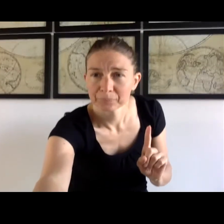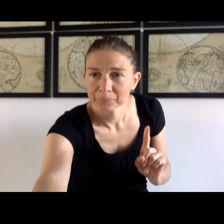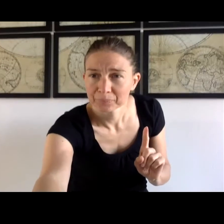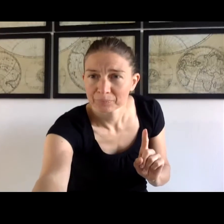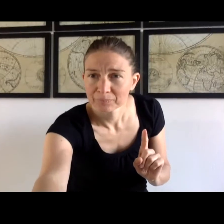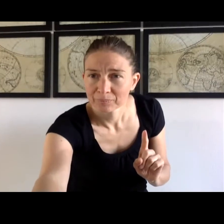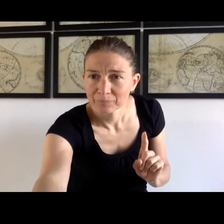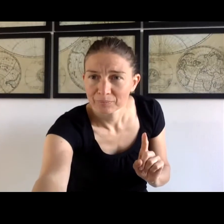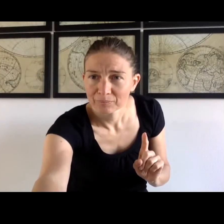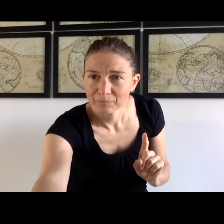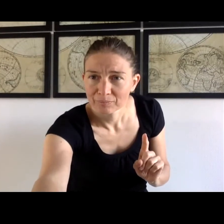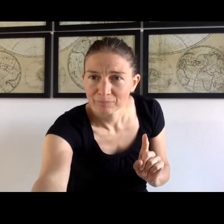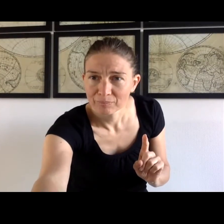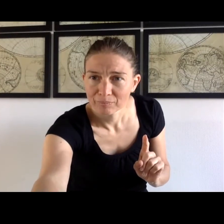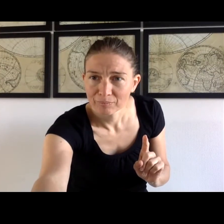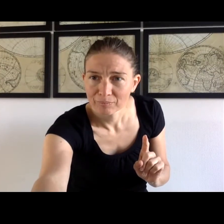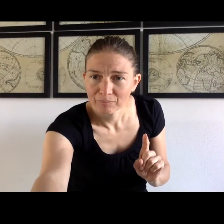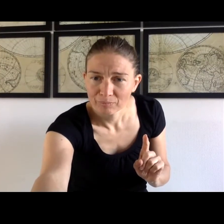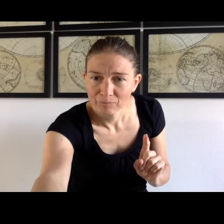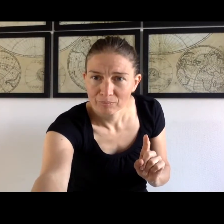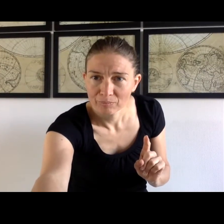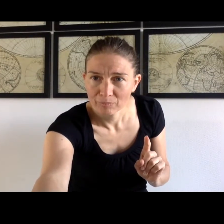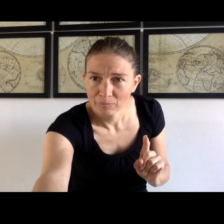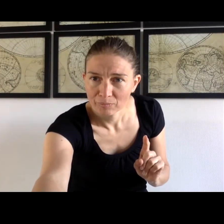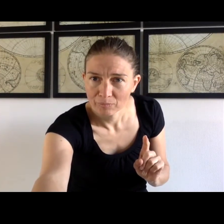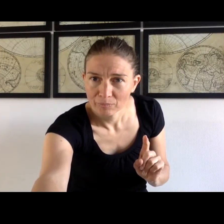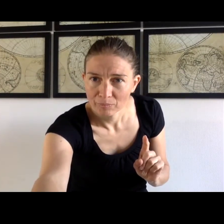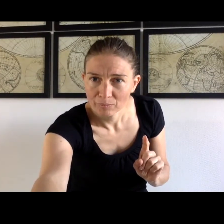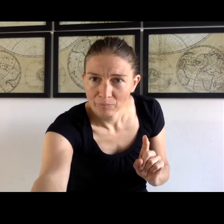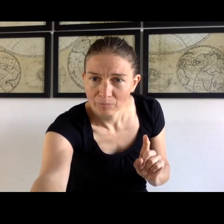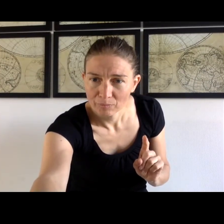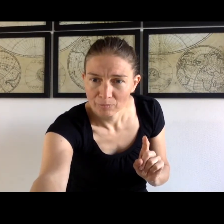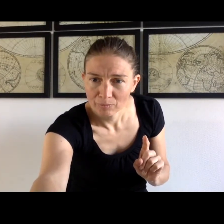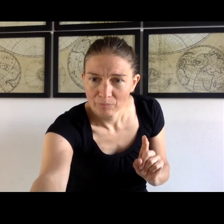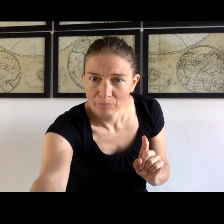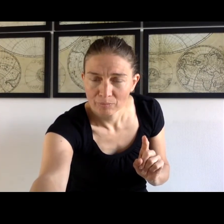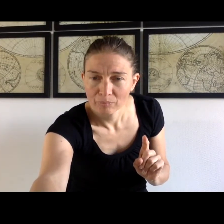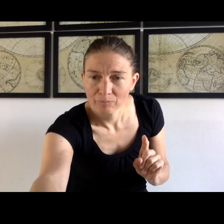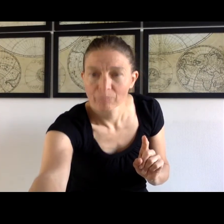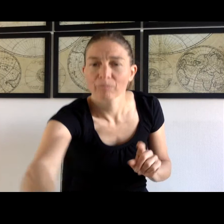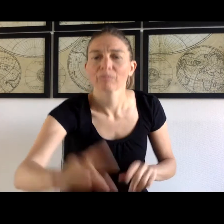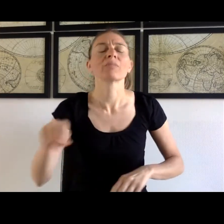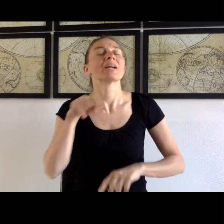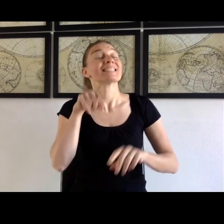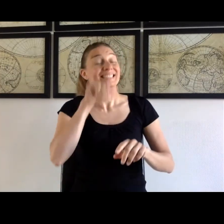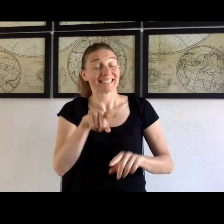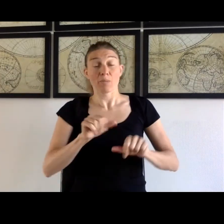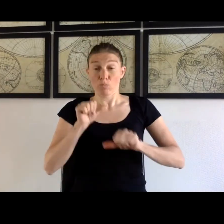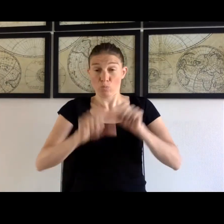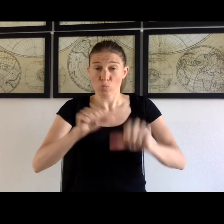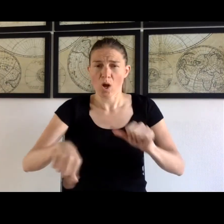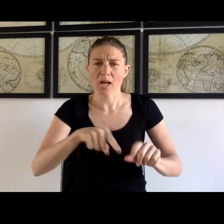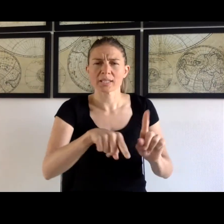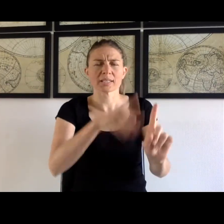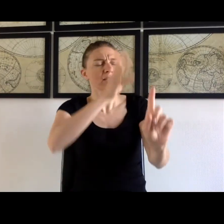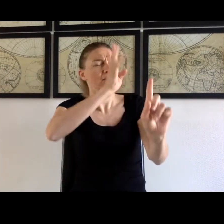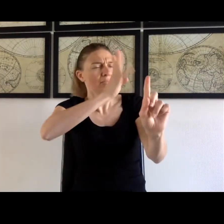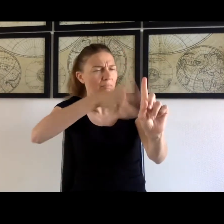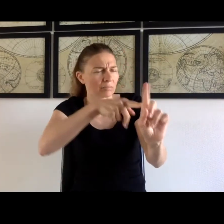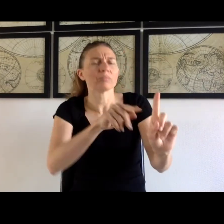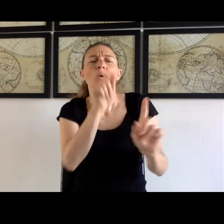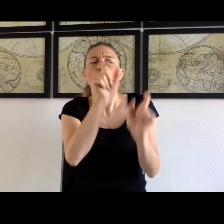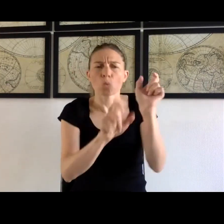at the end is going to determine who is going to receive the benefits and what type of benefits, who is eligible to receive